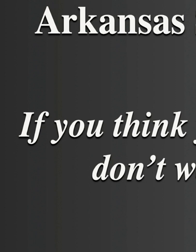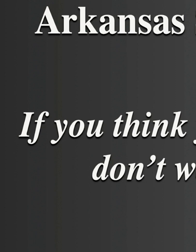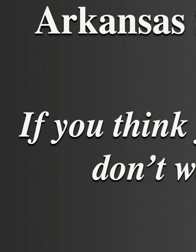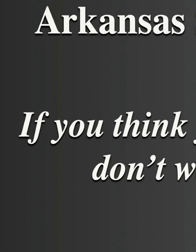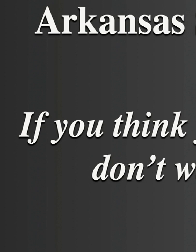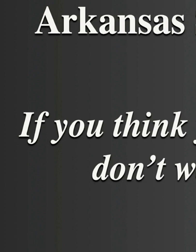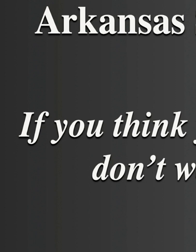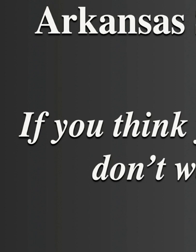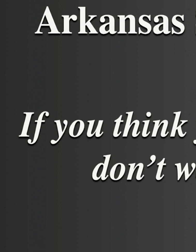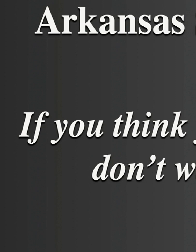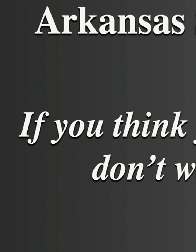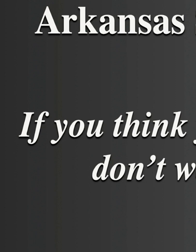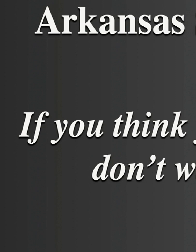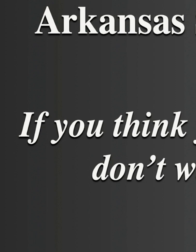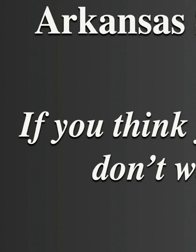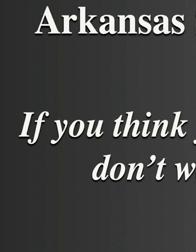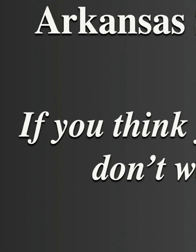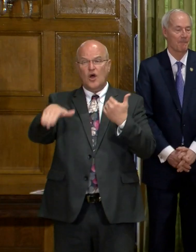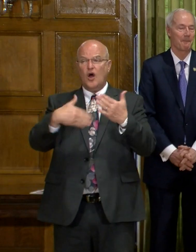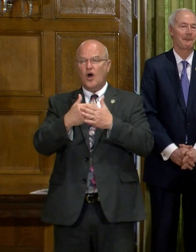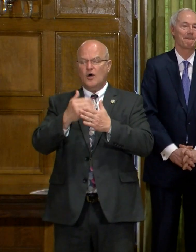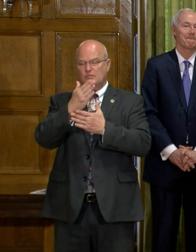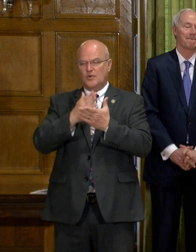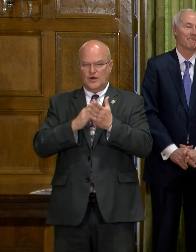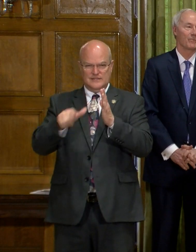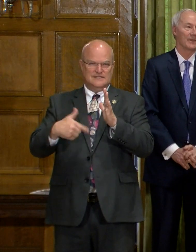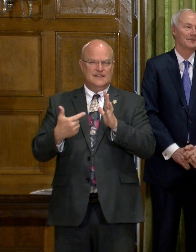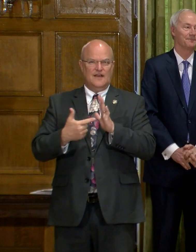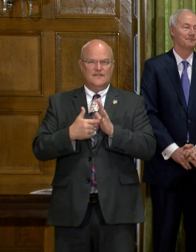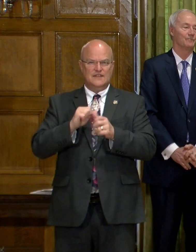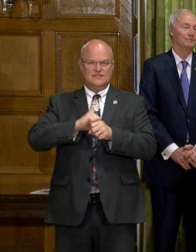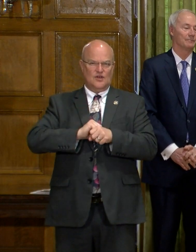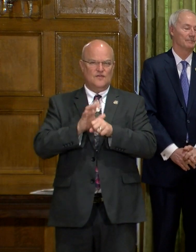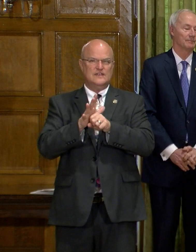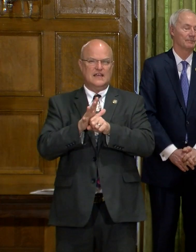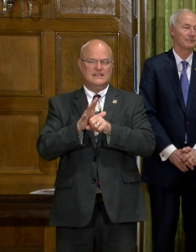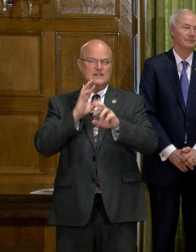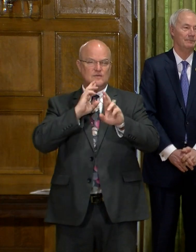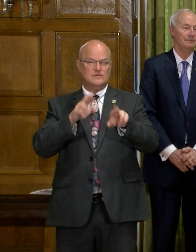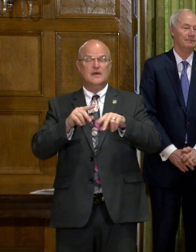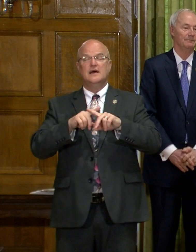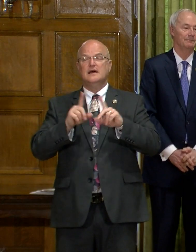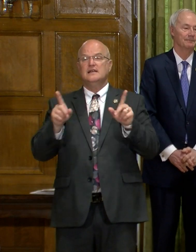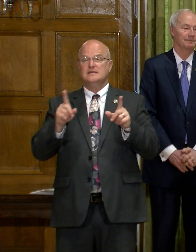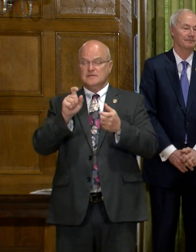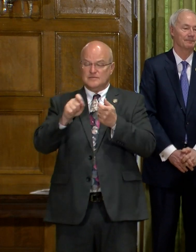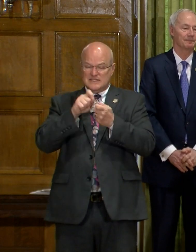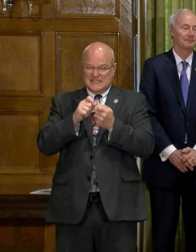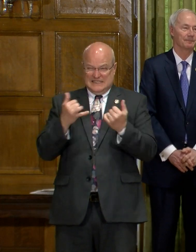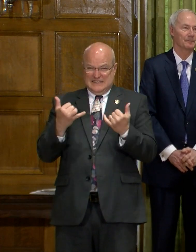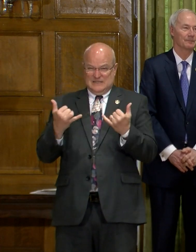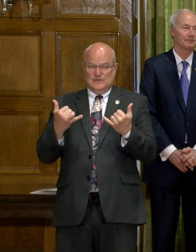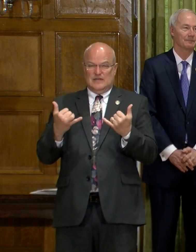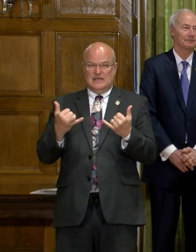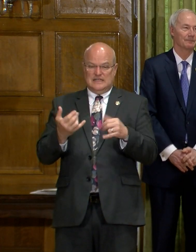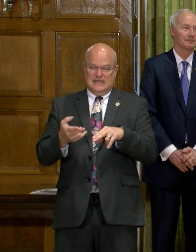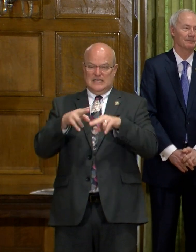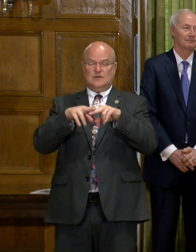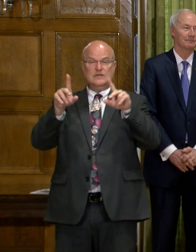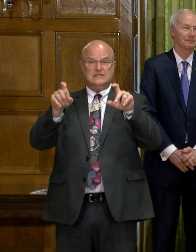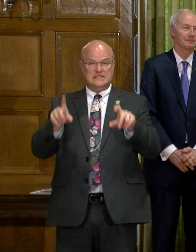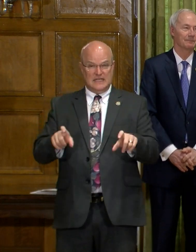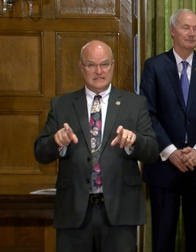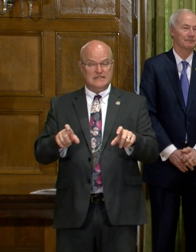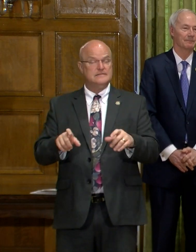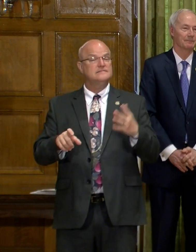Thank you, Governor. Thank you for your leadership in all the aspects of this COVID-19 response, but particularly this one to increase